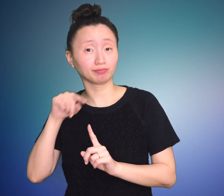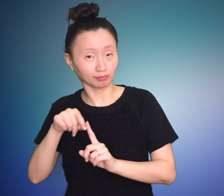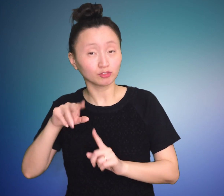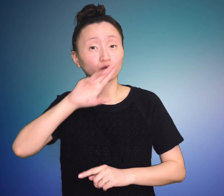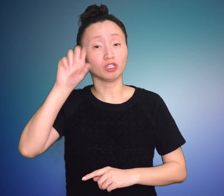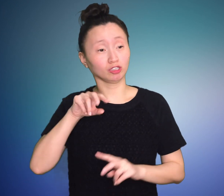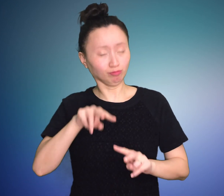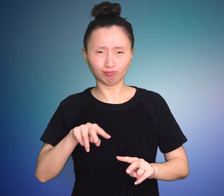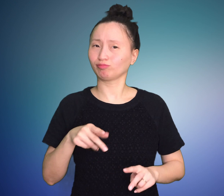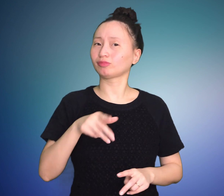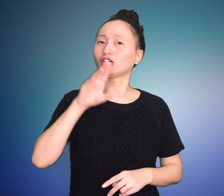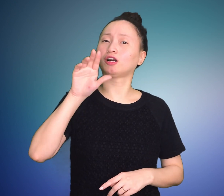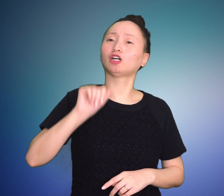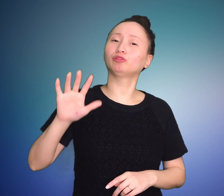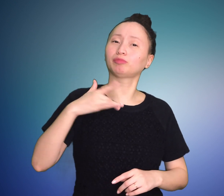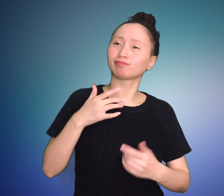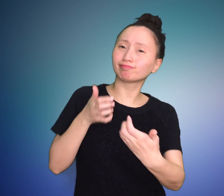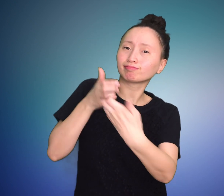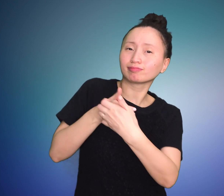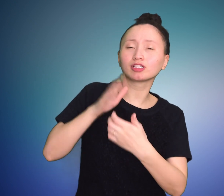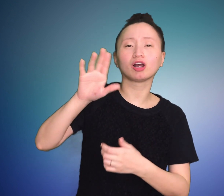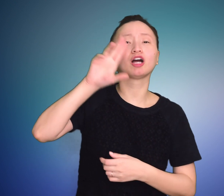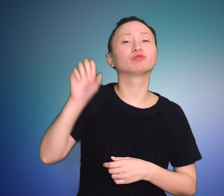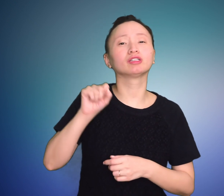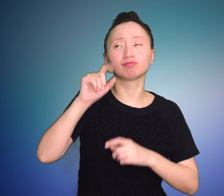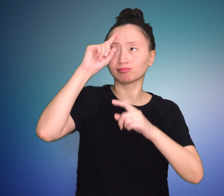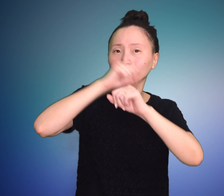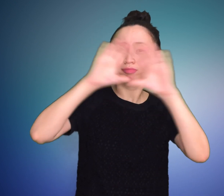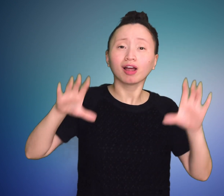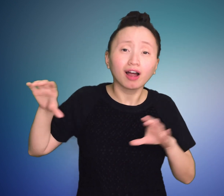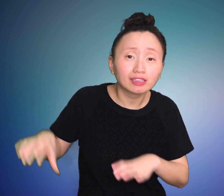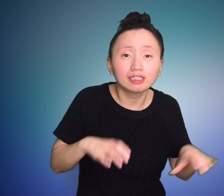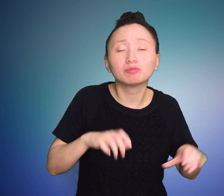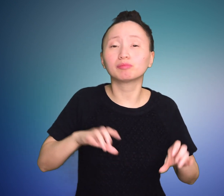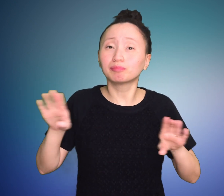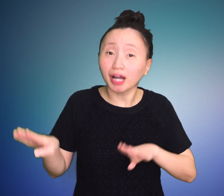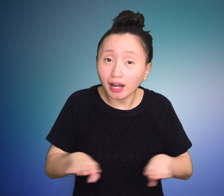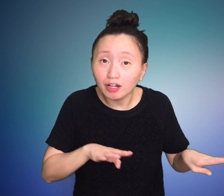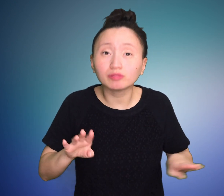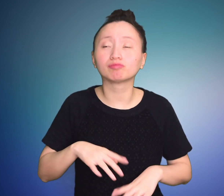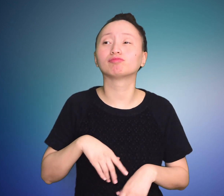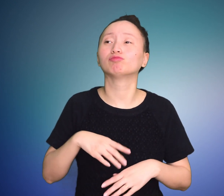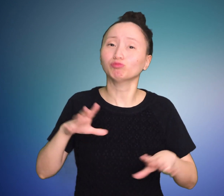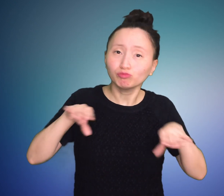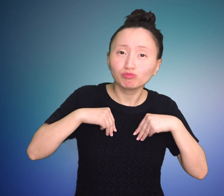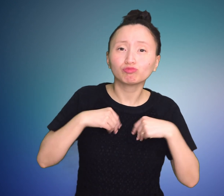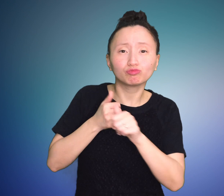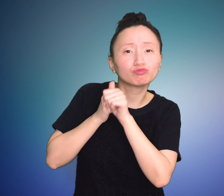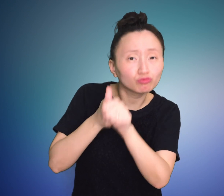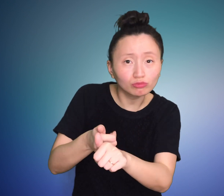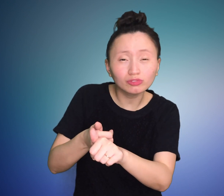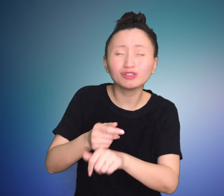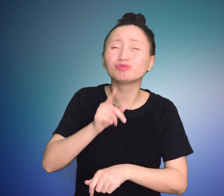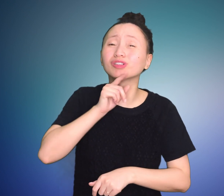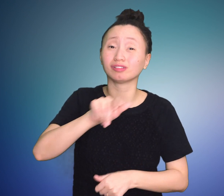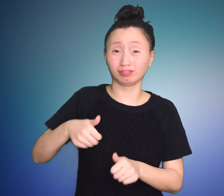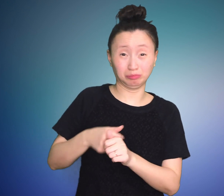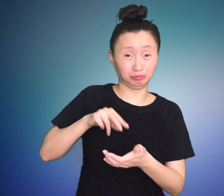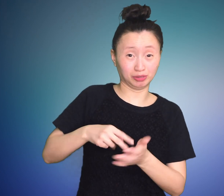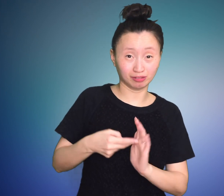people view Asians matches the ideology that the U.S. has established for actions and behaviors that should be followed by all Asians, and